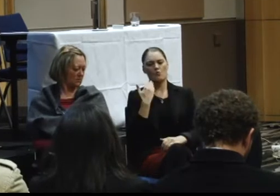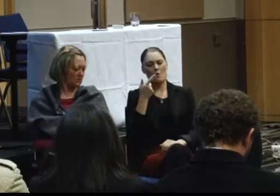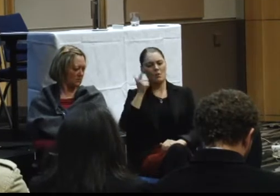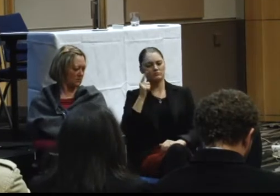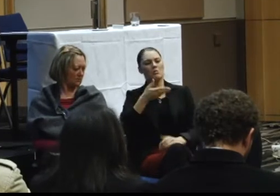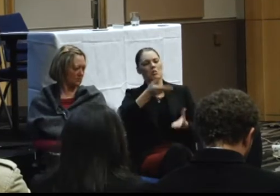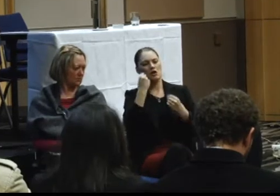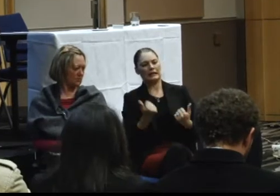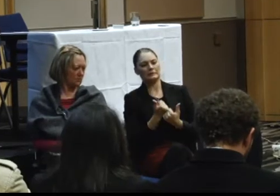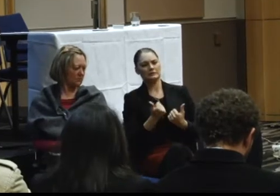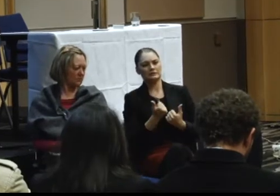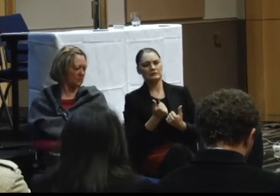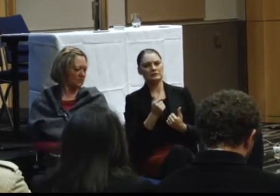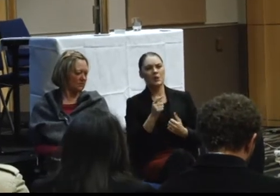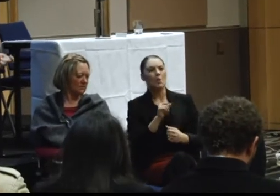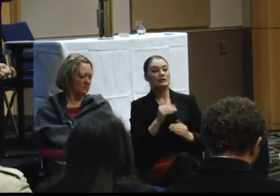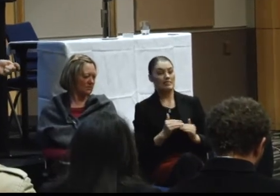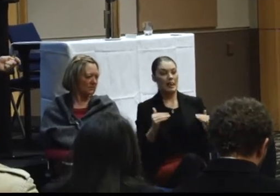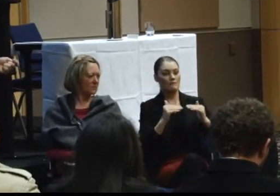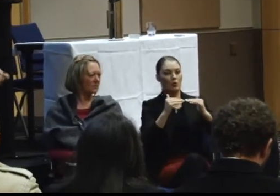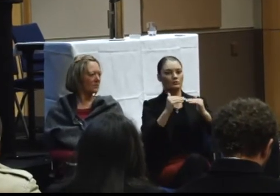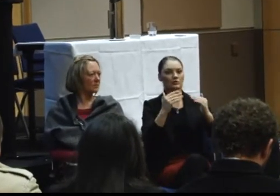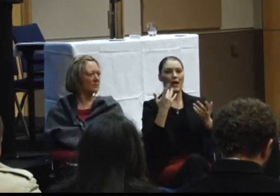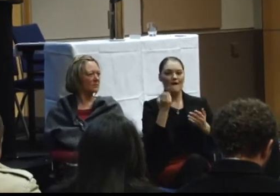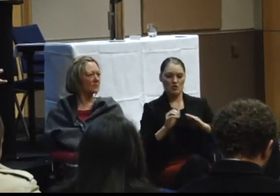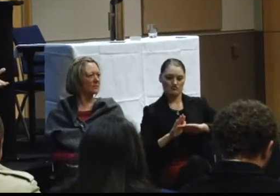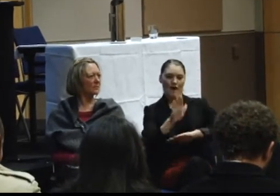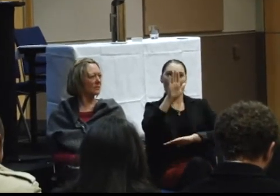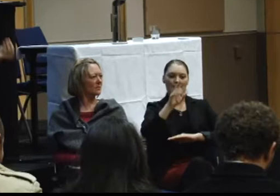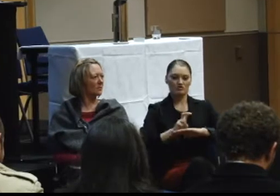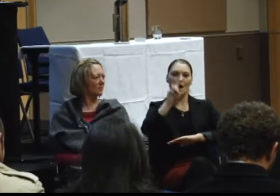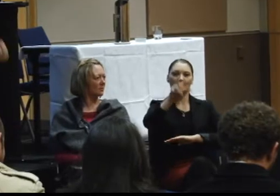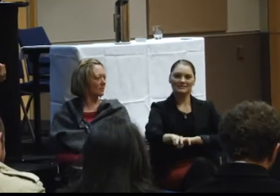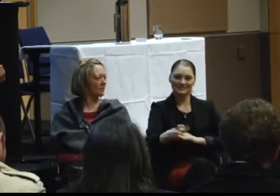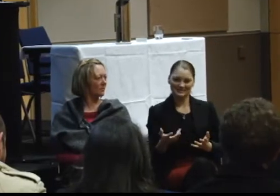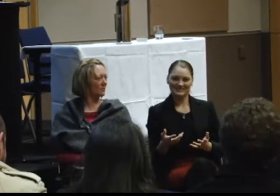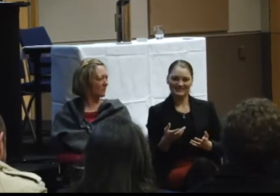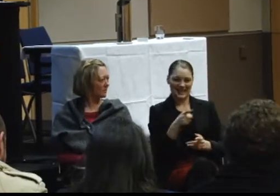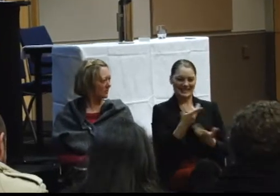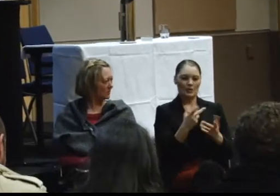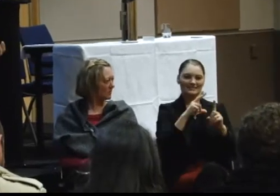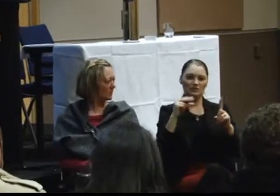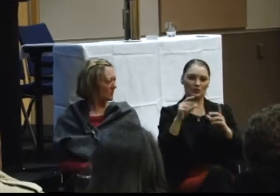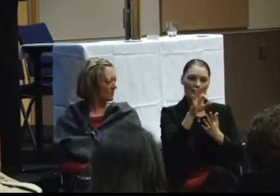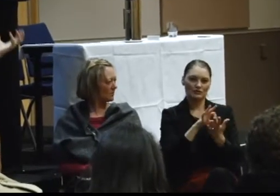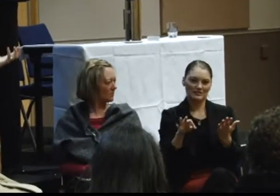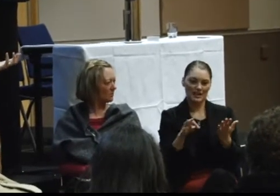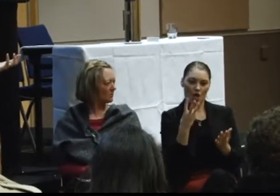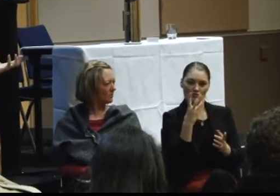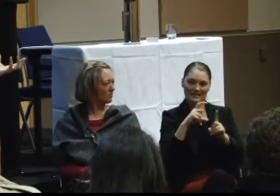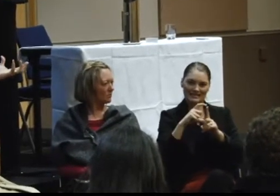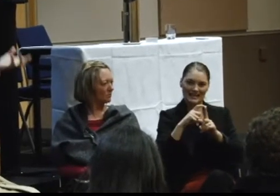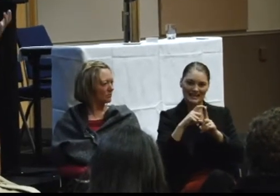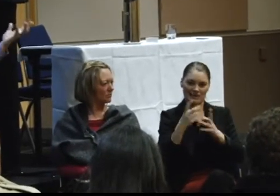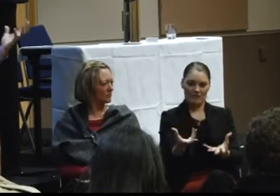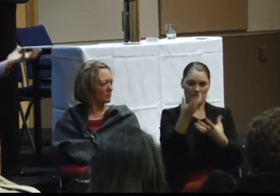lot. Where's the level of all the ramps and all the jumps? Yeah, and that's their digital literacy. It's how you put a 3D simulator in